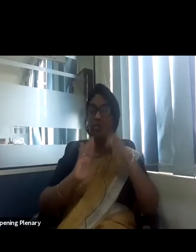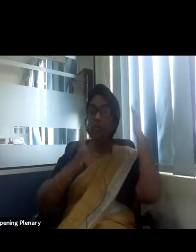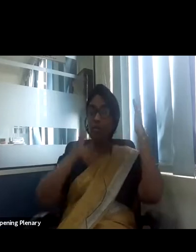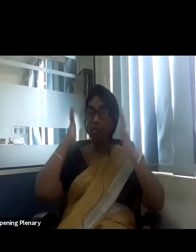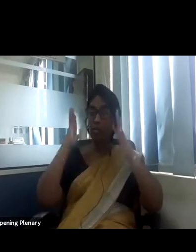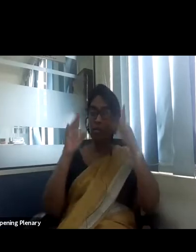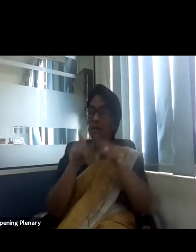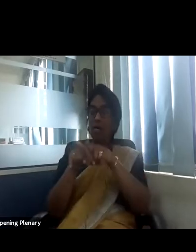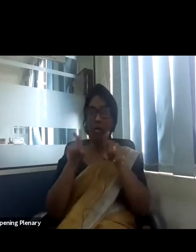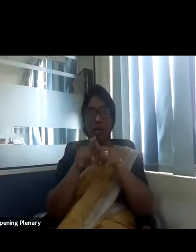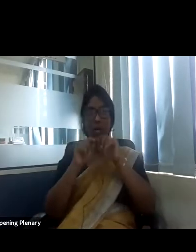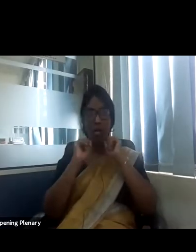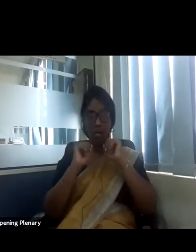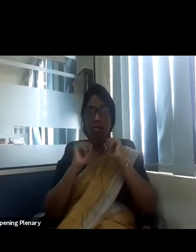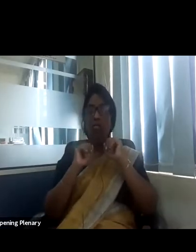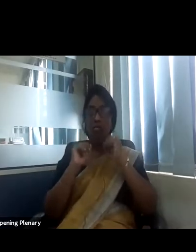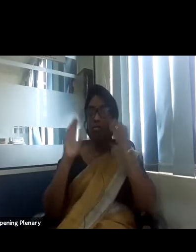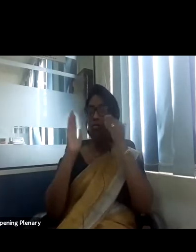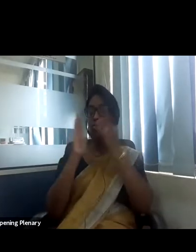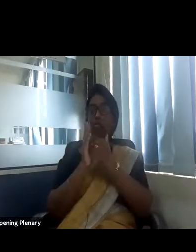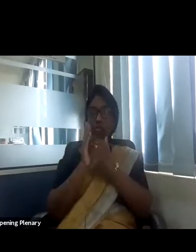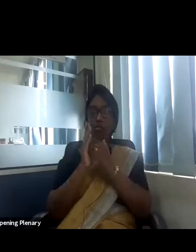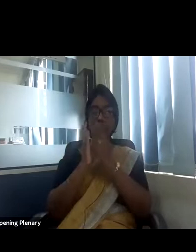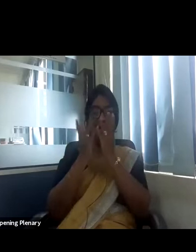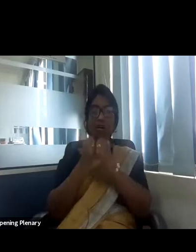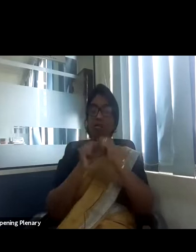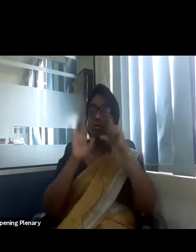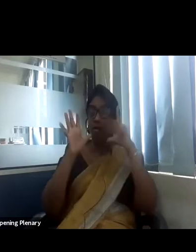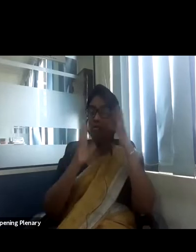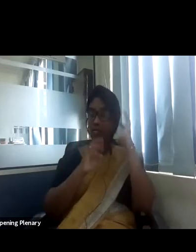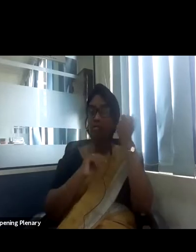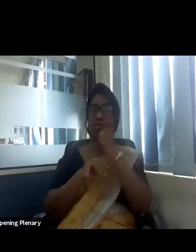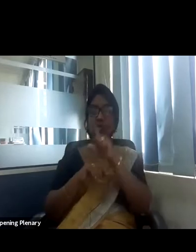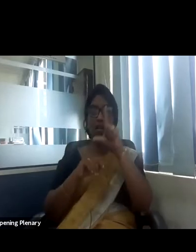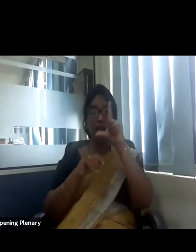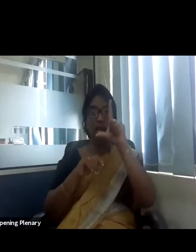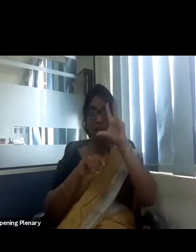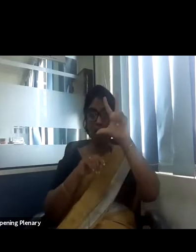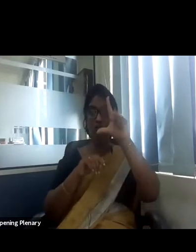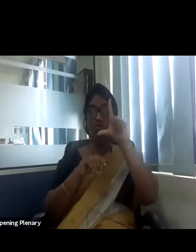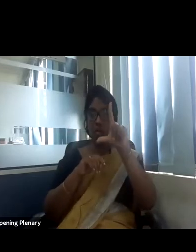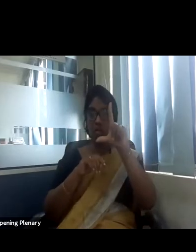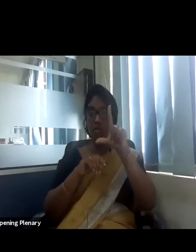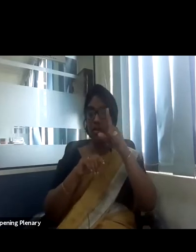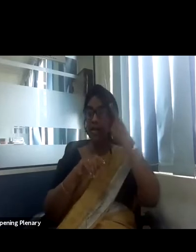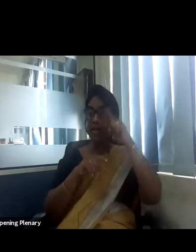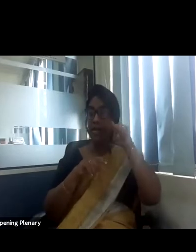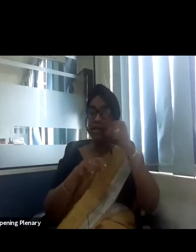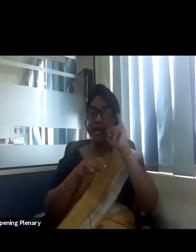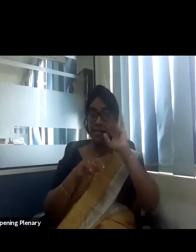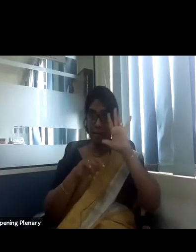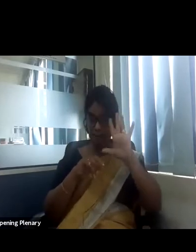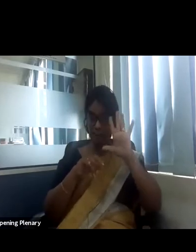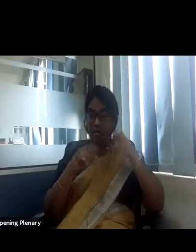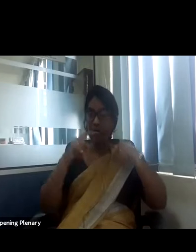it placed at 87th place and out of 165 countries in 2021. Overall country score